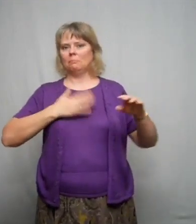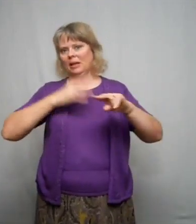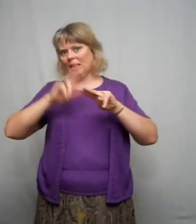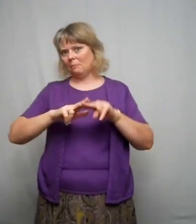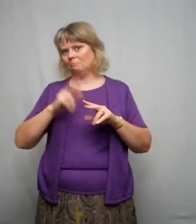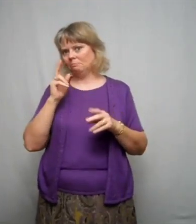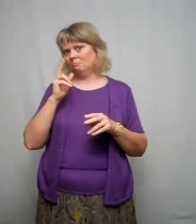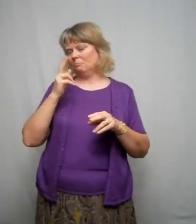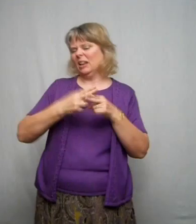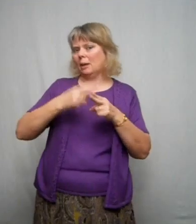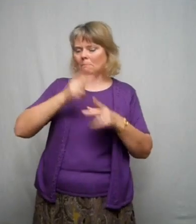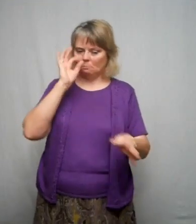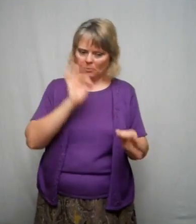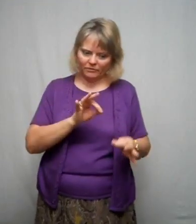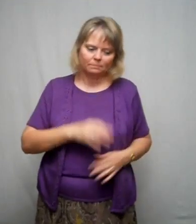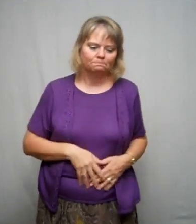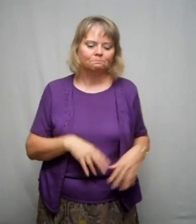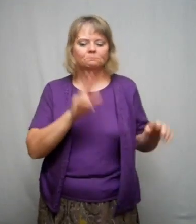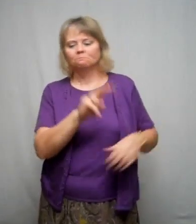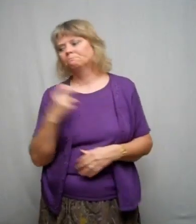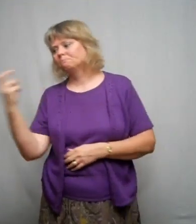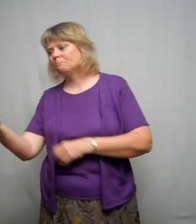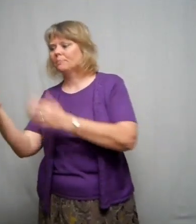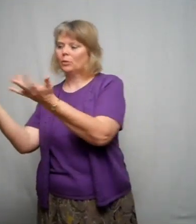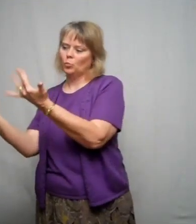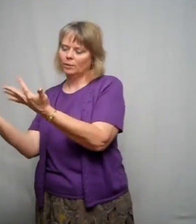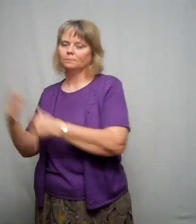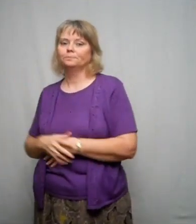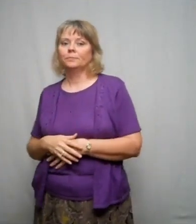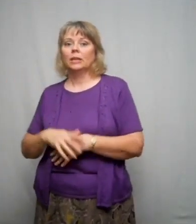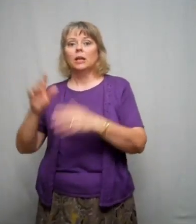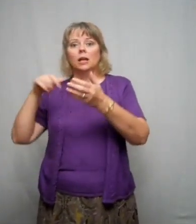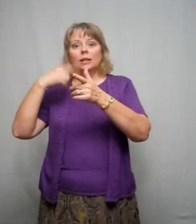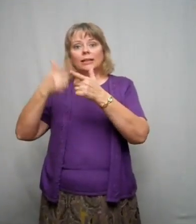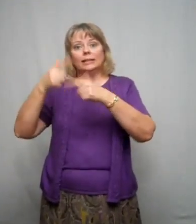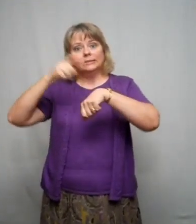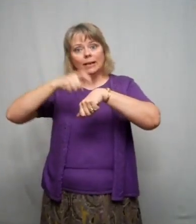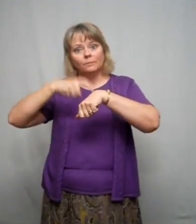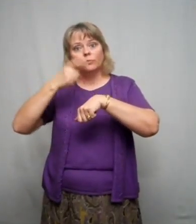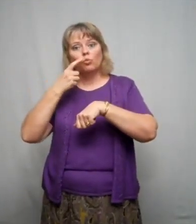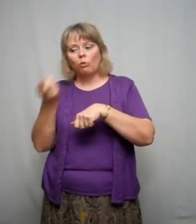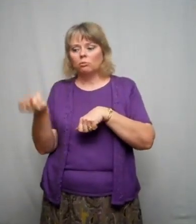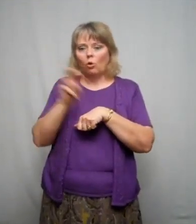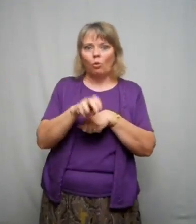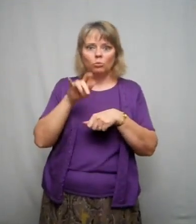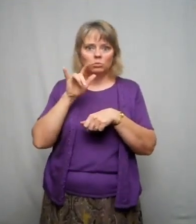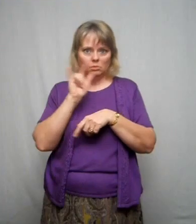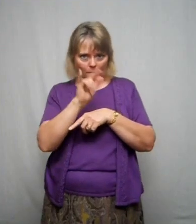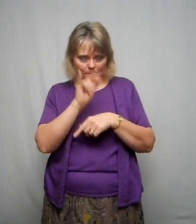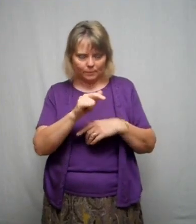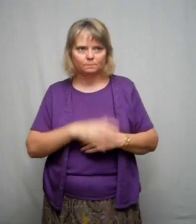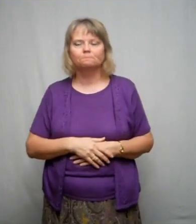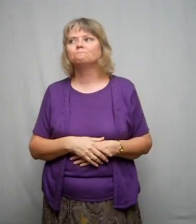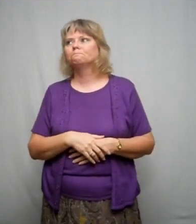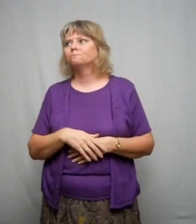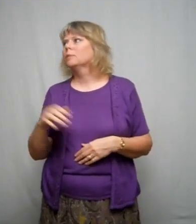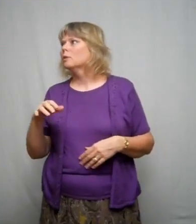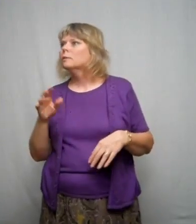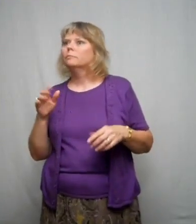and sat down and waited until they called our name. And so then time came to get onto the airplane, and I'm